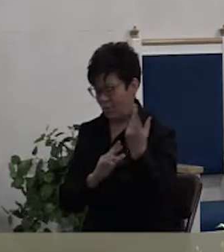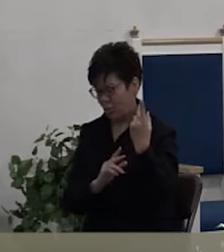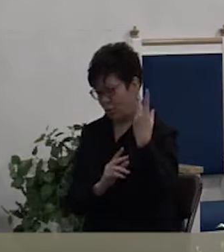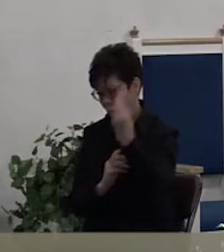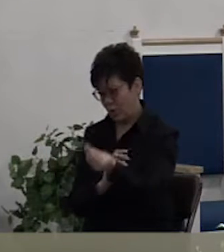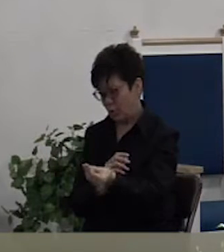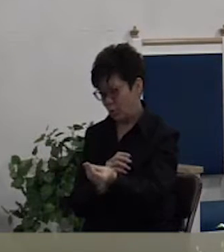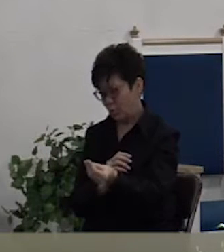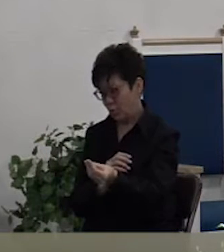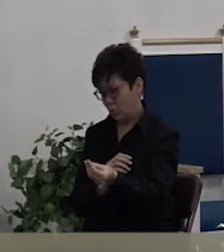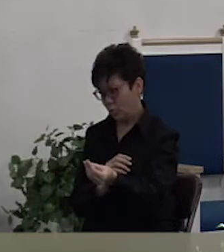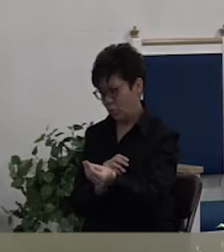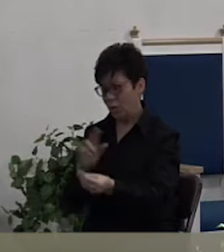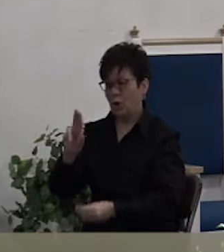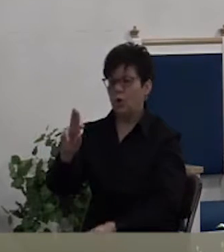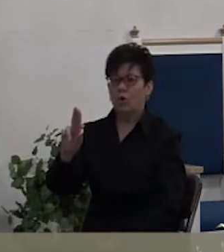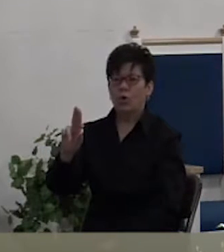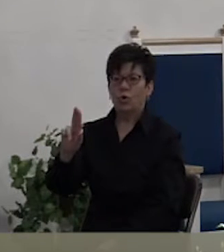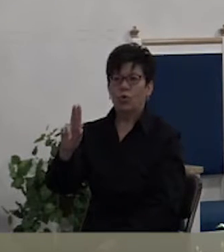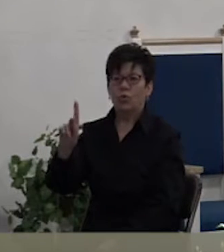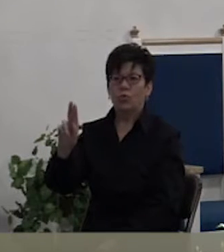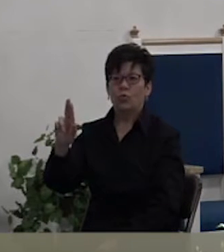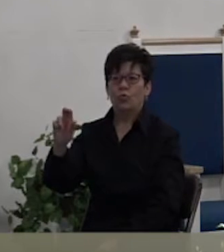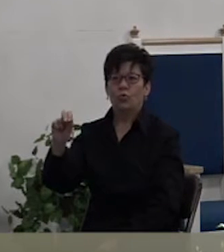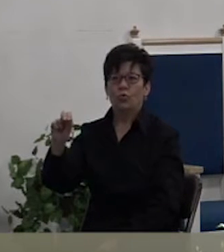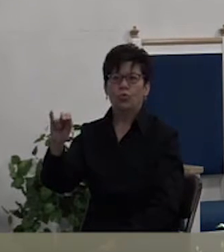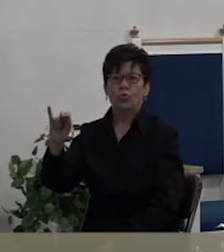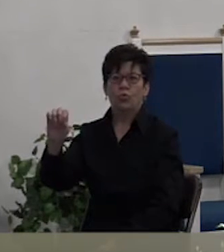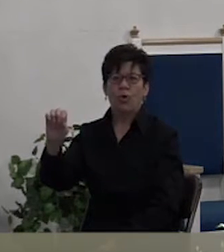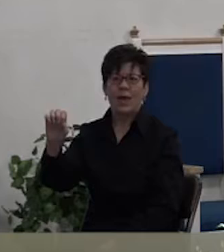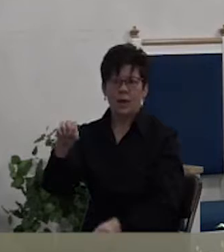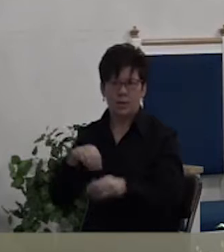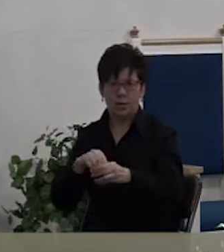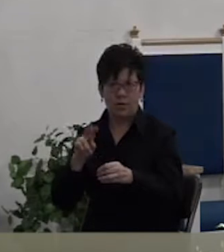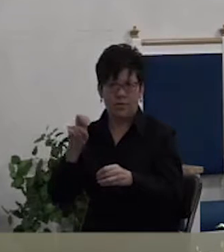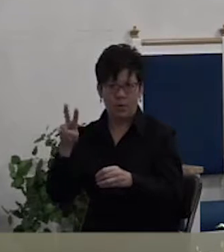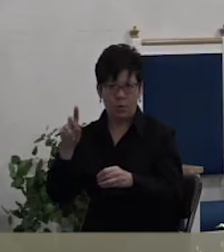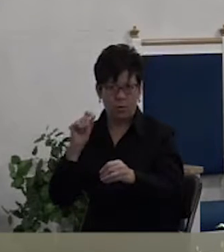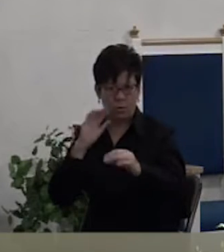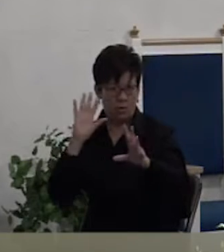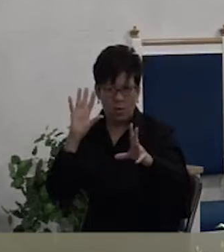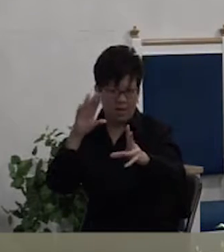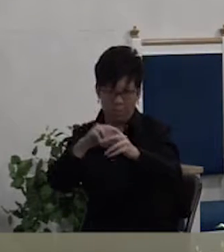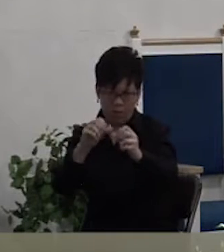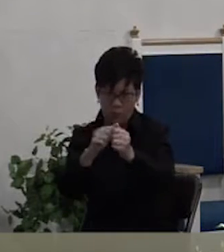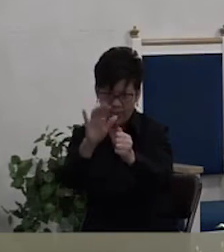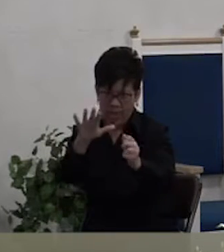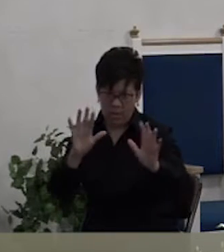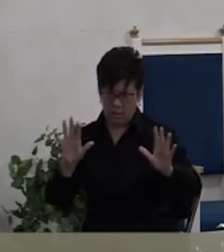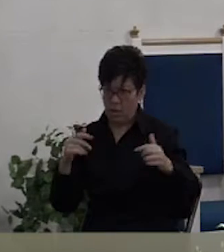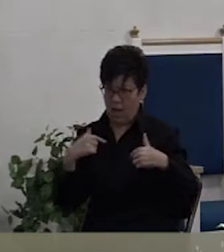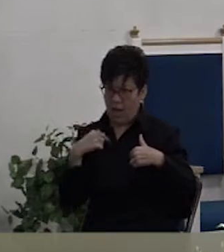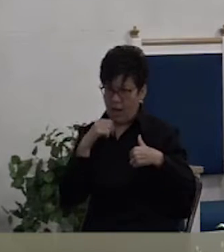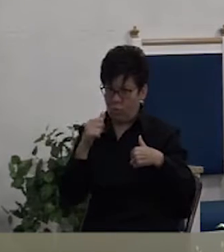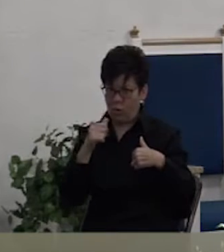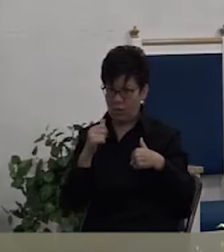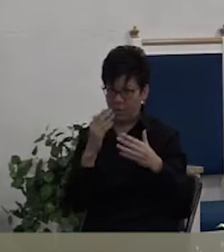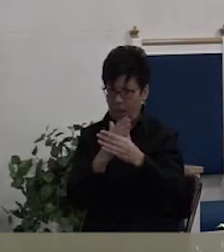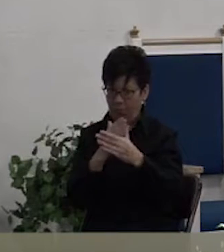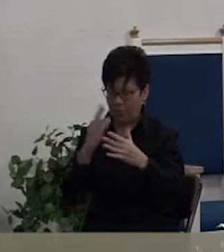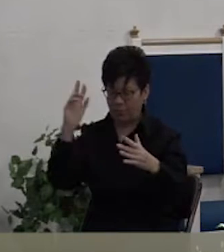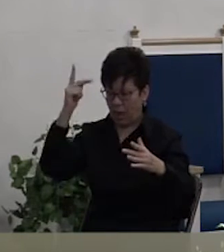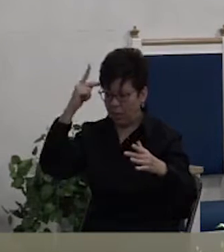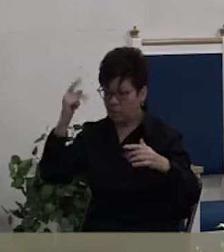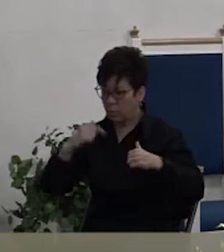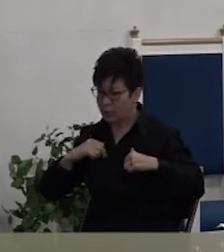to the Ukraine in November. I didn't get involved in what was going on over there. I wasn't bothering with the politics.